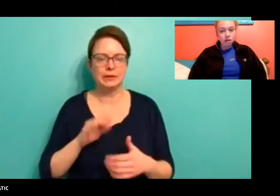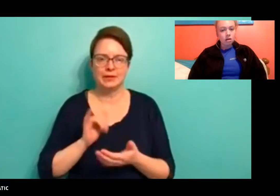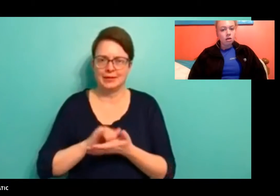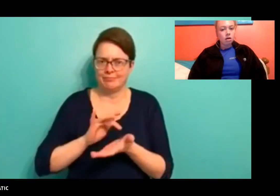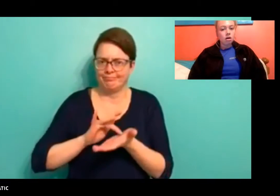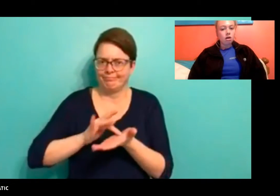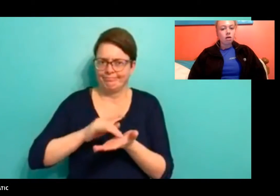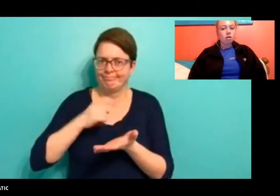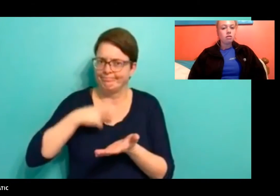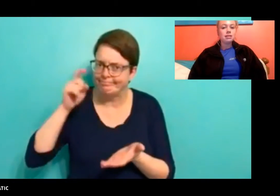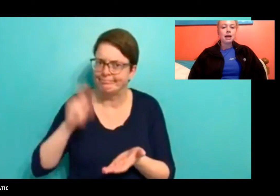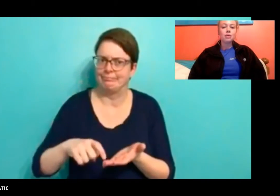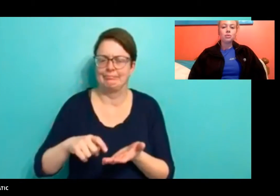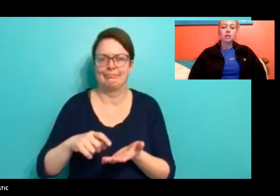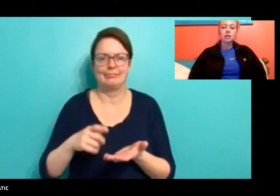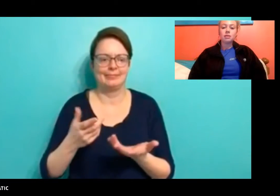Really? Oh,